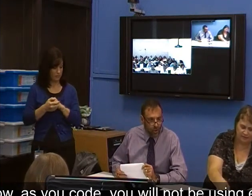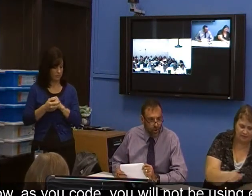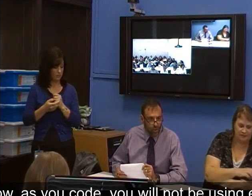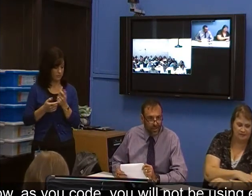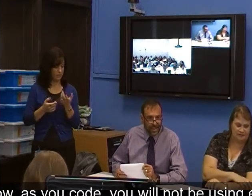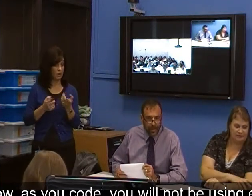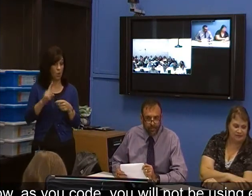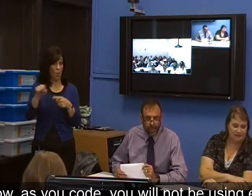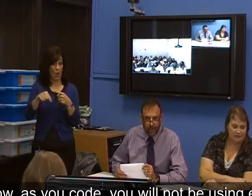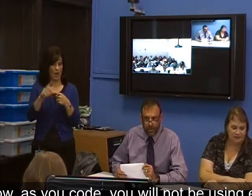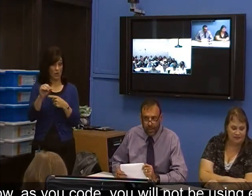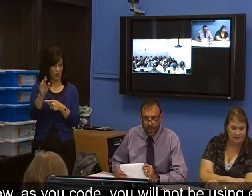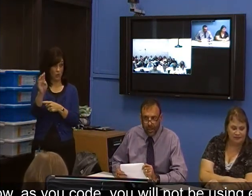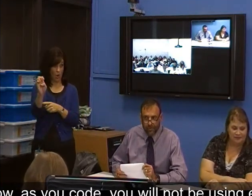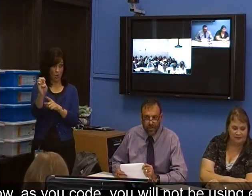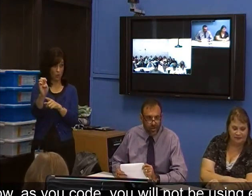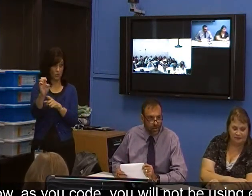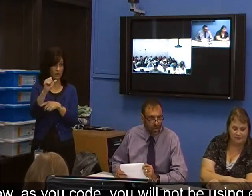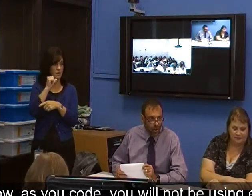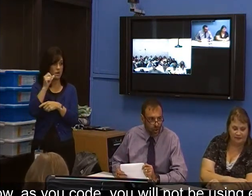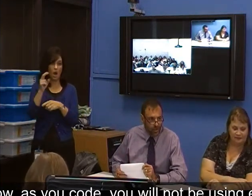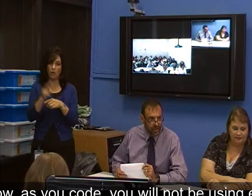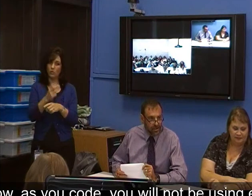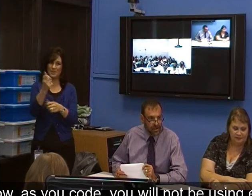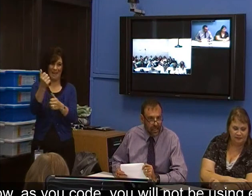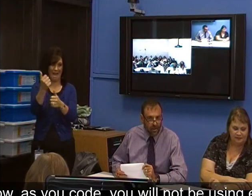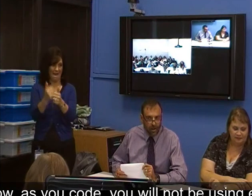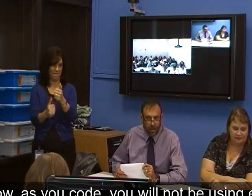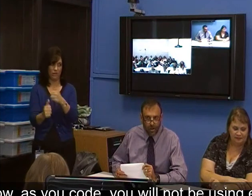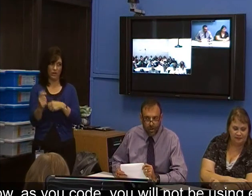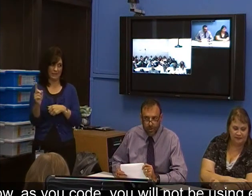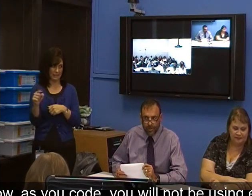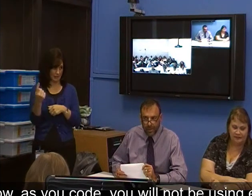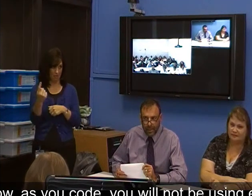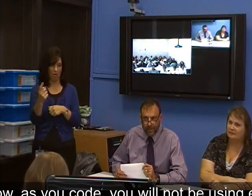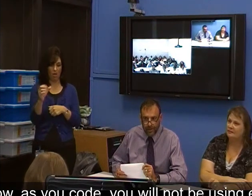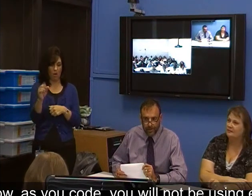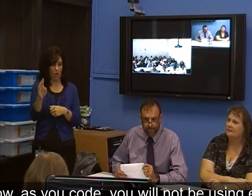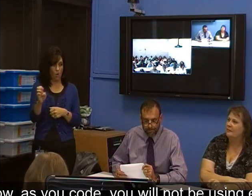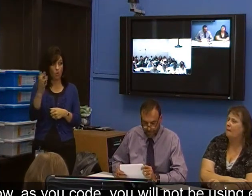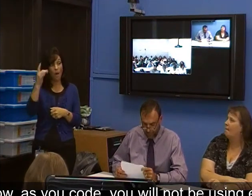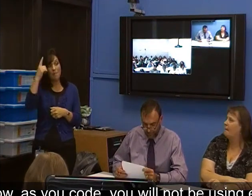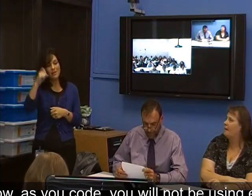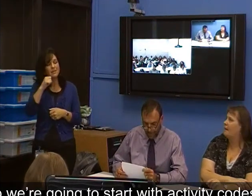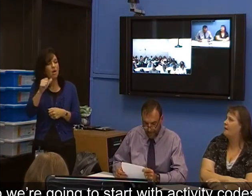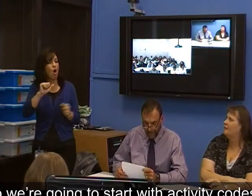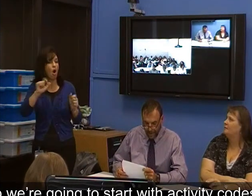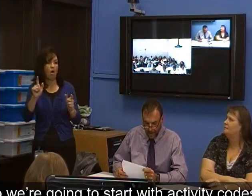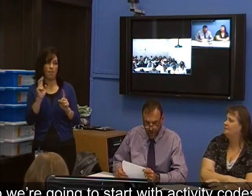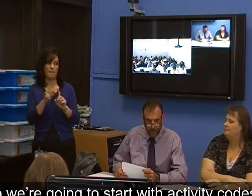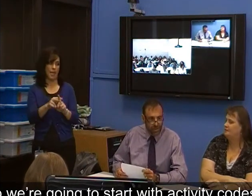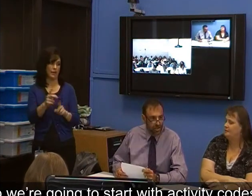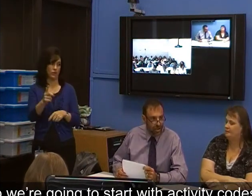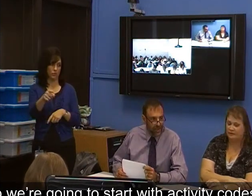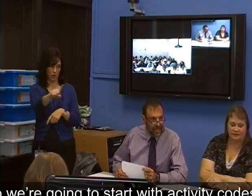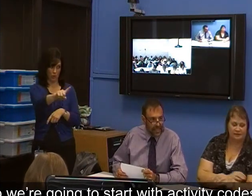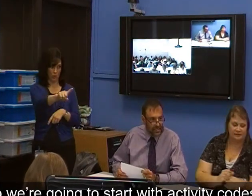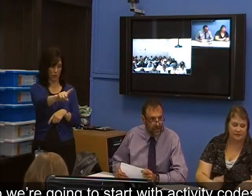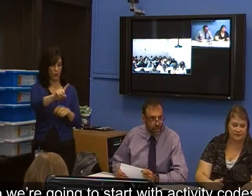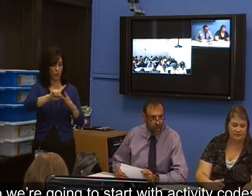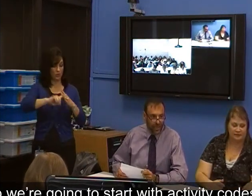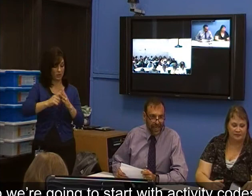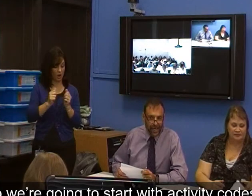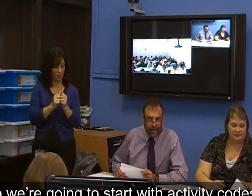as you code, you will not be using every single code because not all codes apply to you. So we're going to start